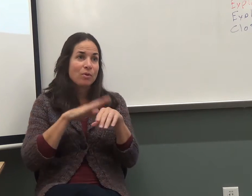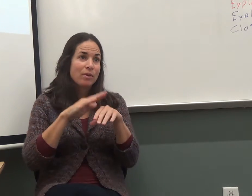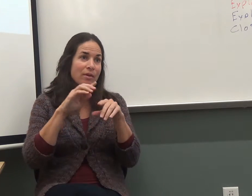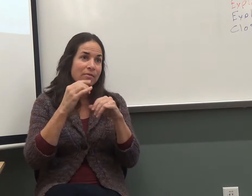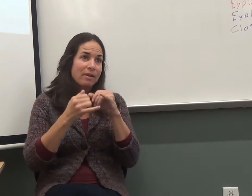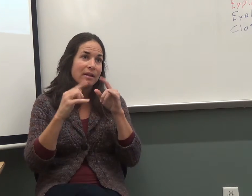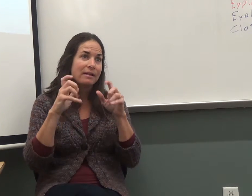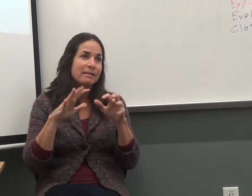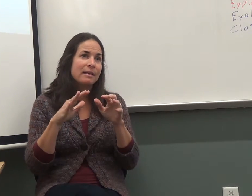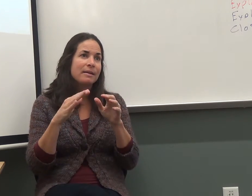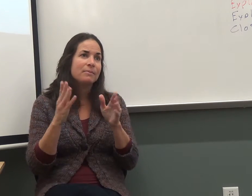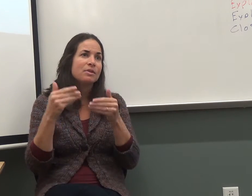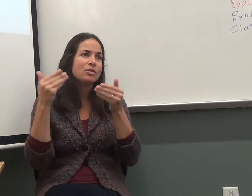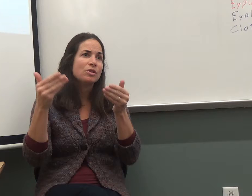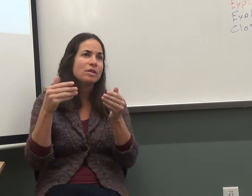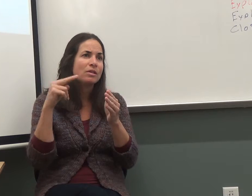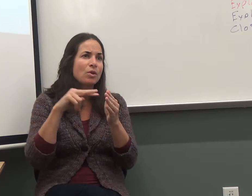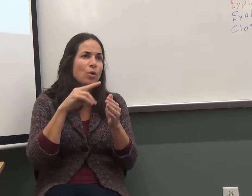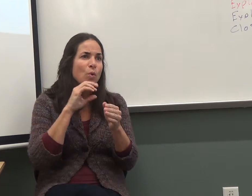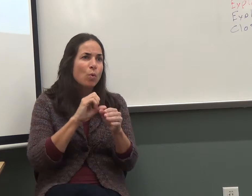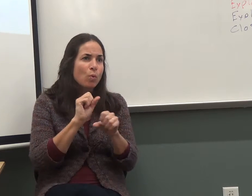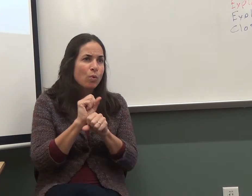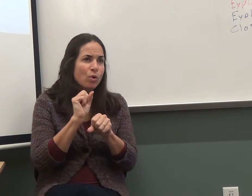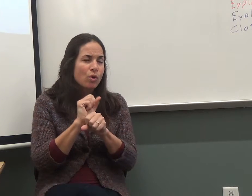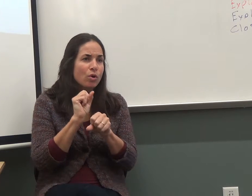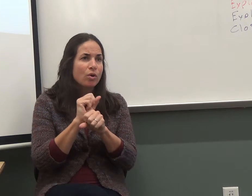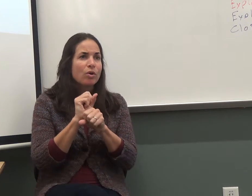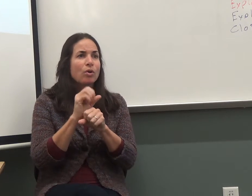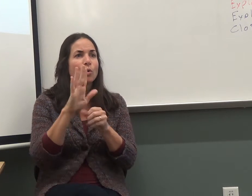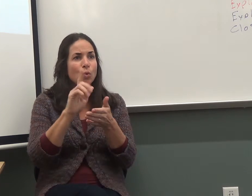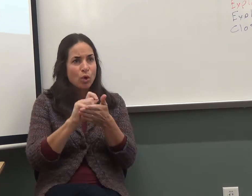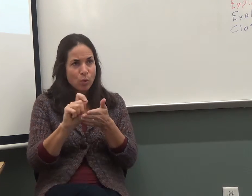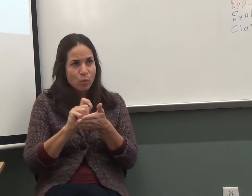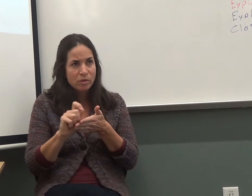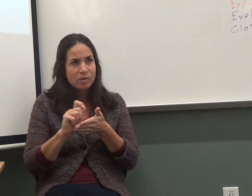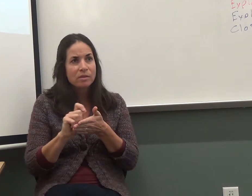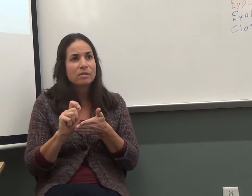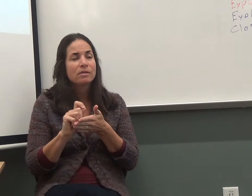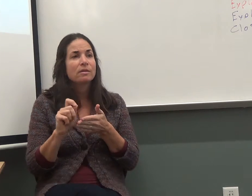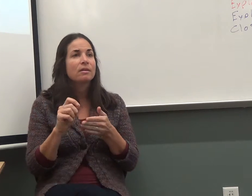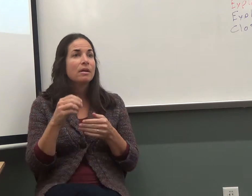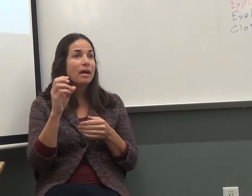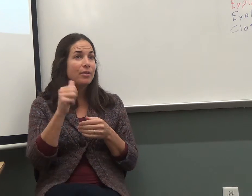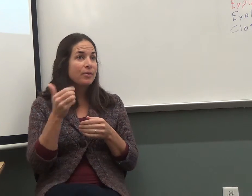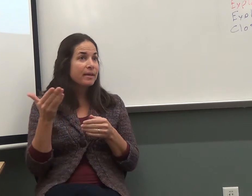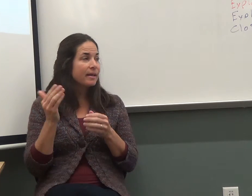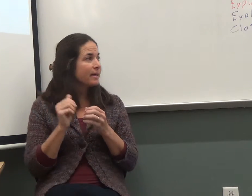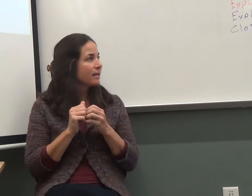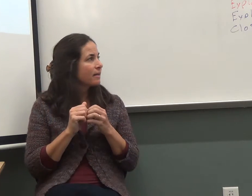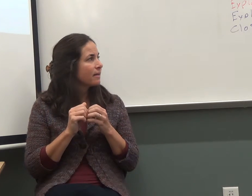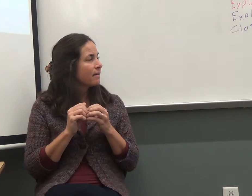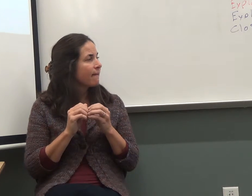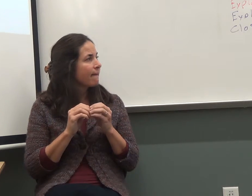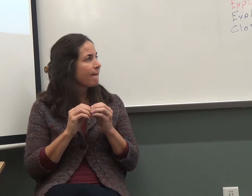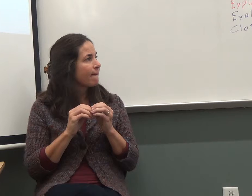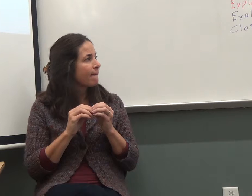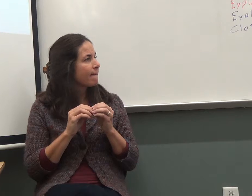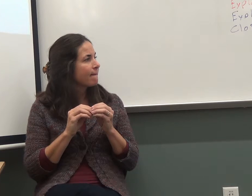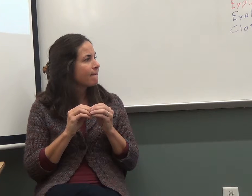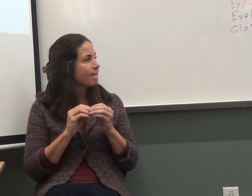old assignments and to take a look at the notes. One thing that, yes, I would also like for you to turn in